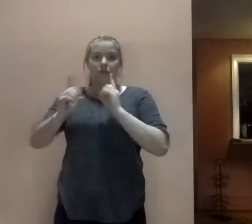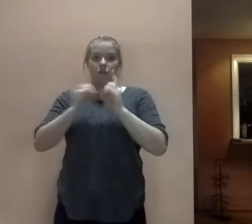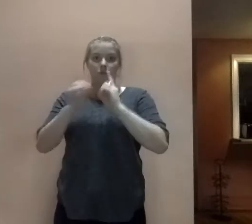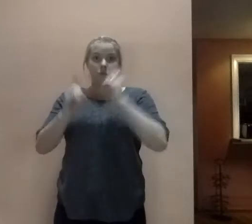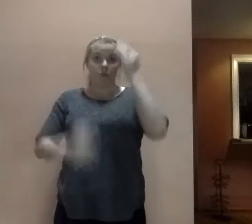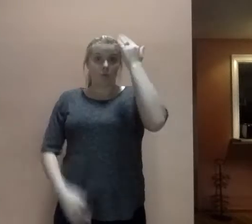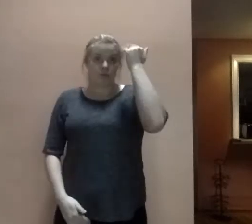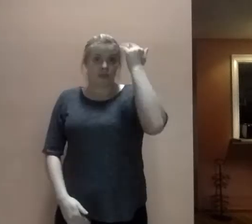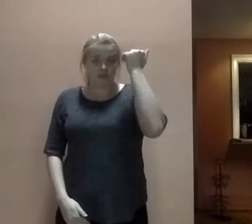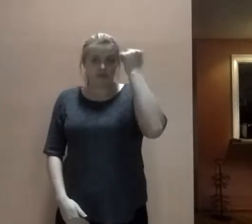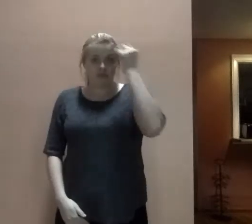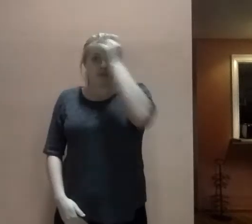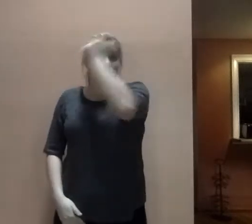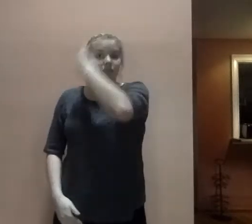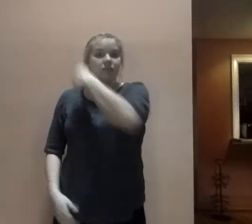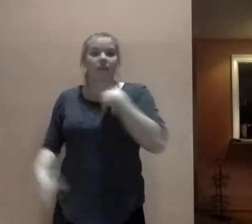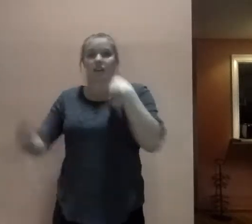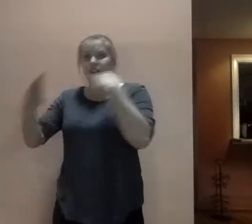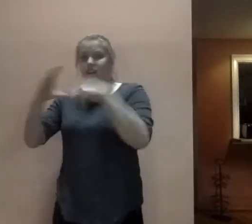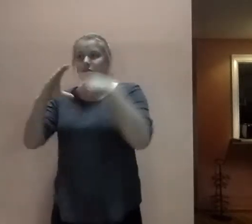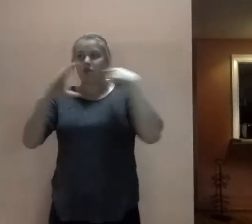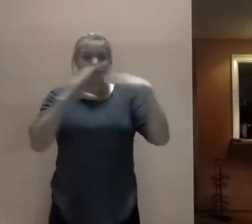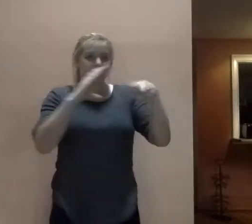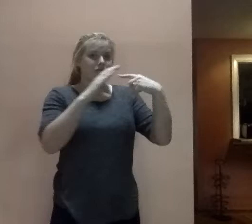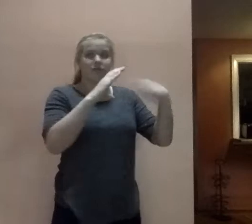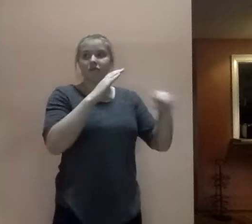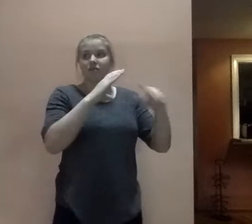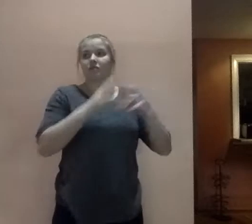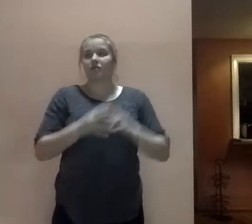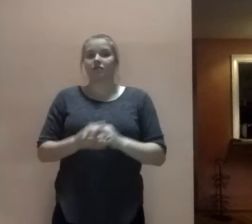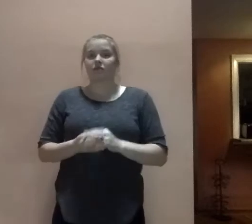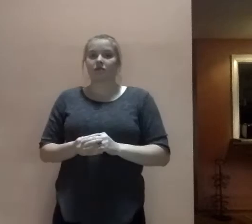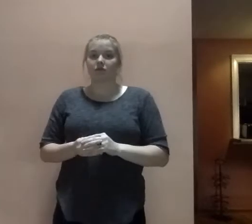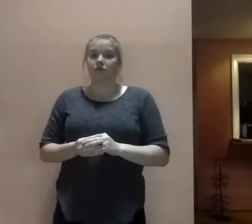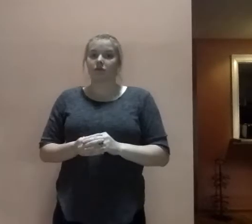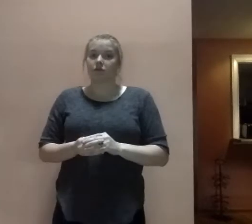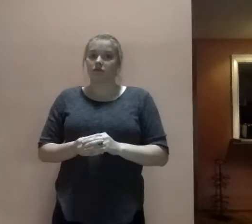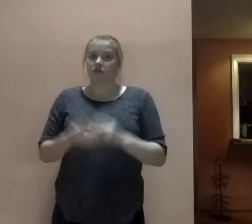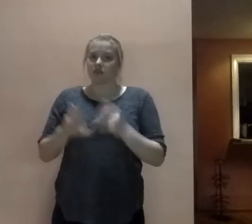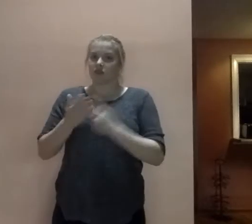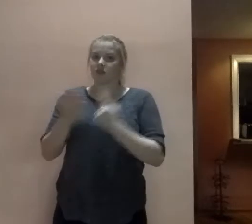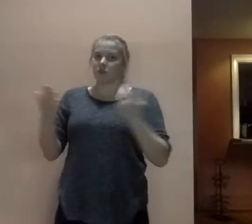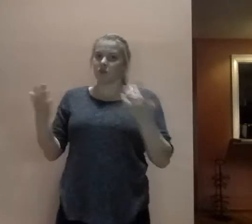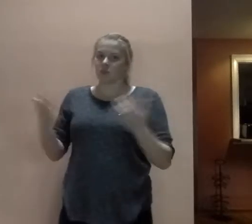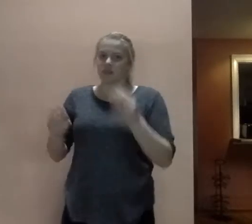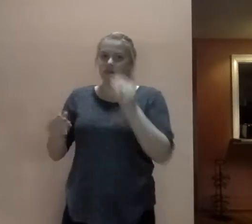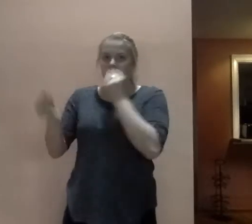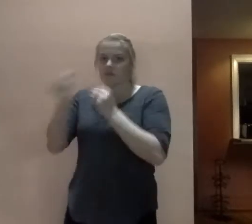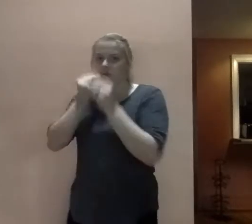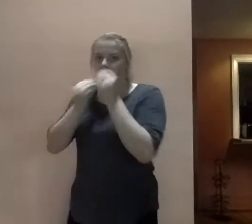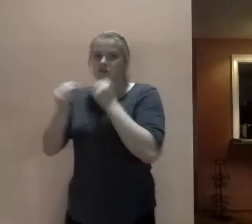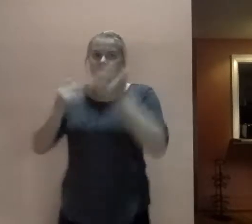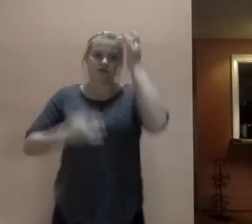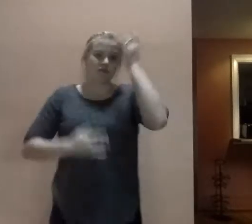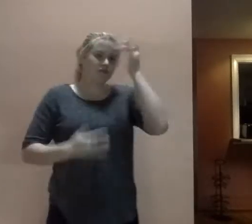After repeated emails asking why she was declining my interview to simply talk about diet and cancer, she stopped responding